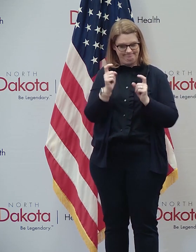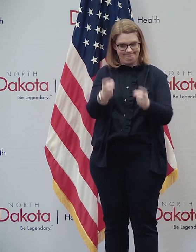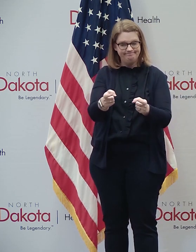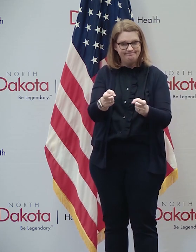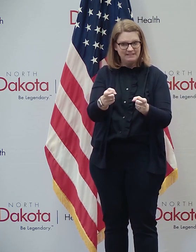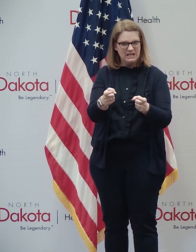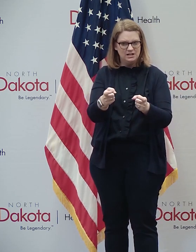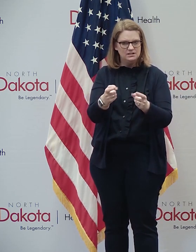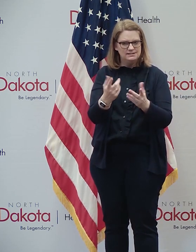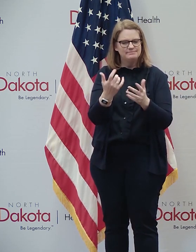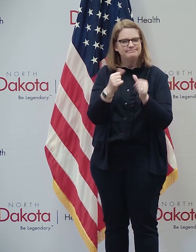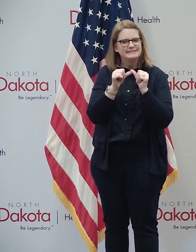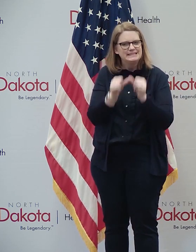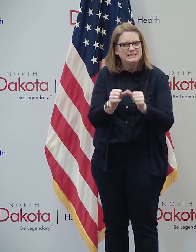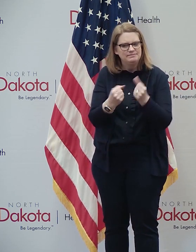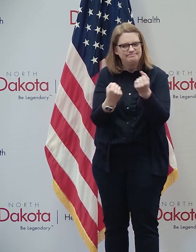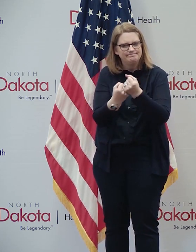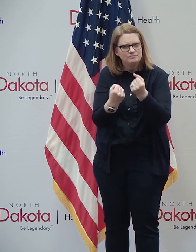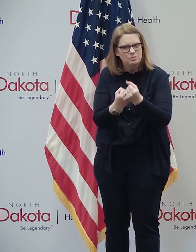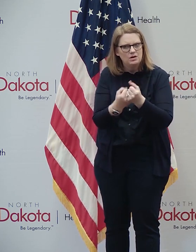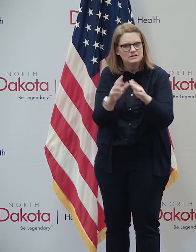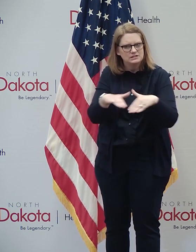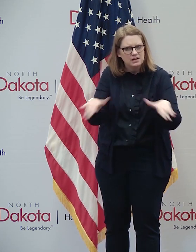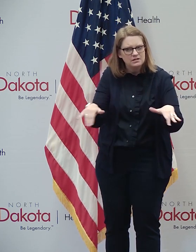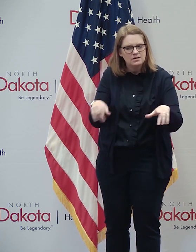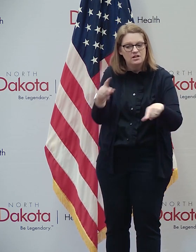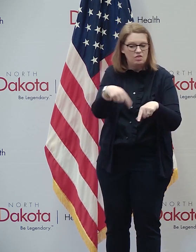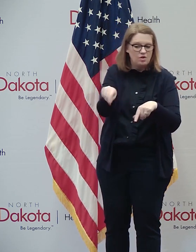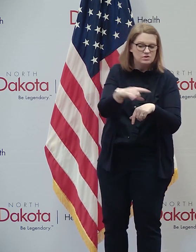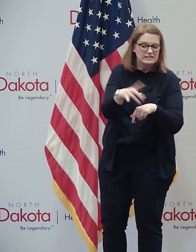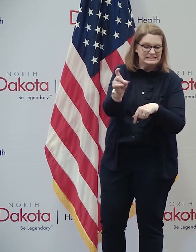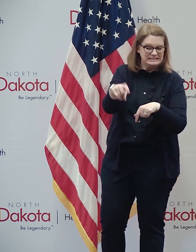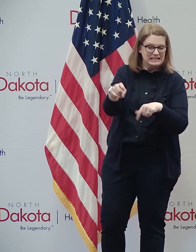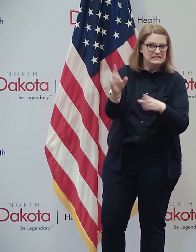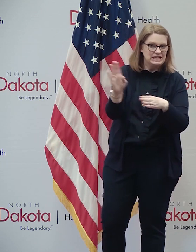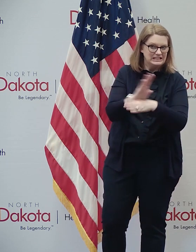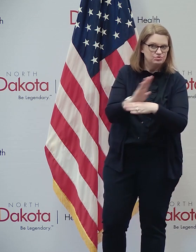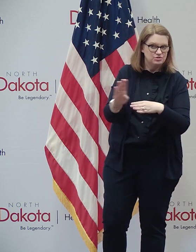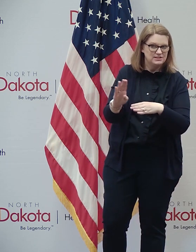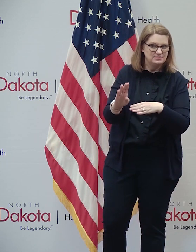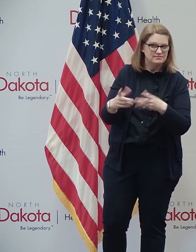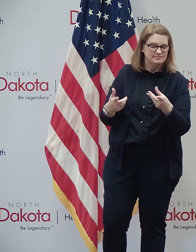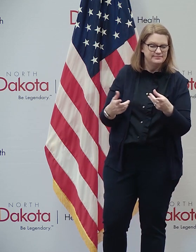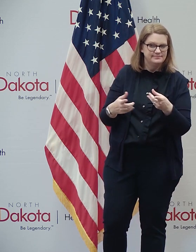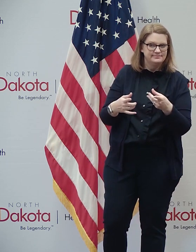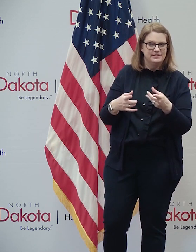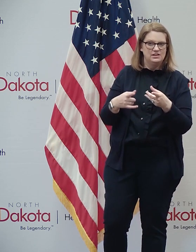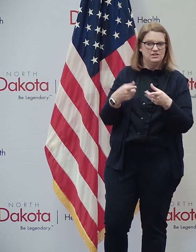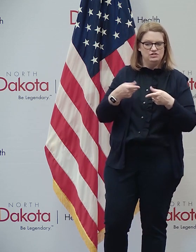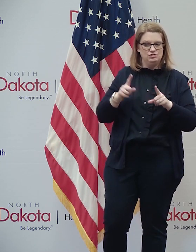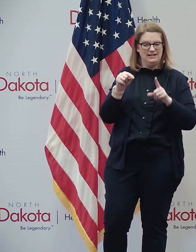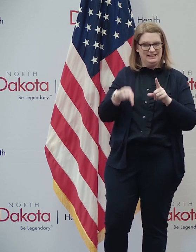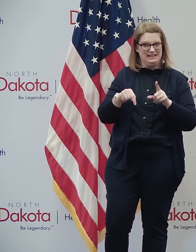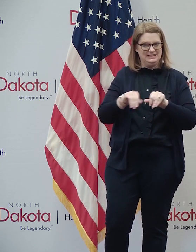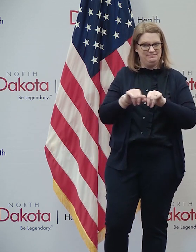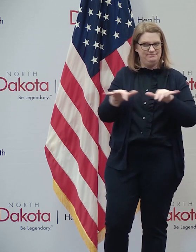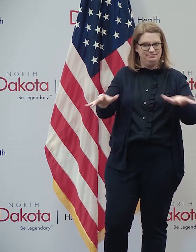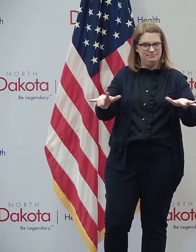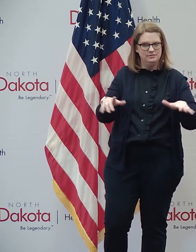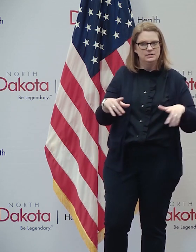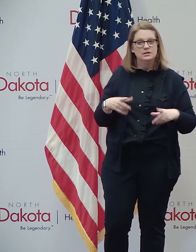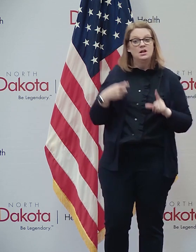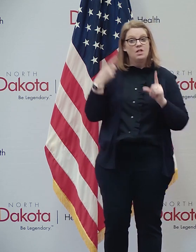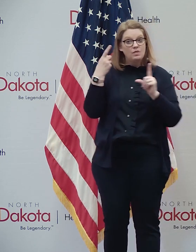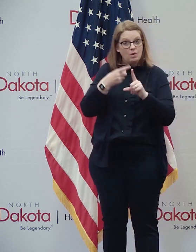services, particularly for those that were in essential industries during this pandemic. Our goal was to protect the health